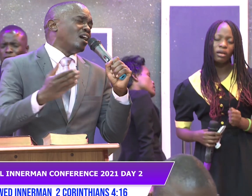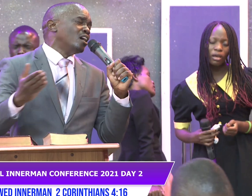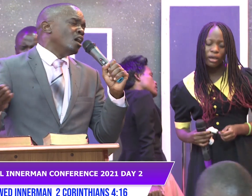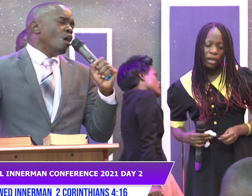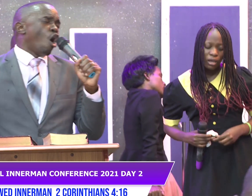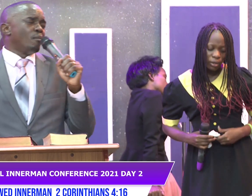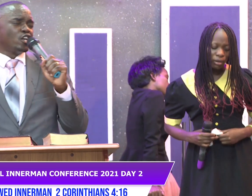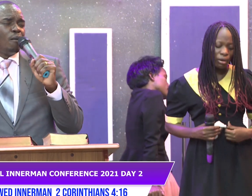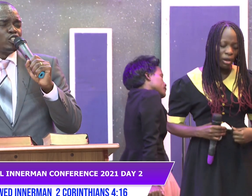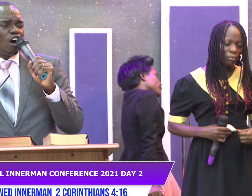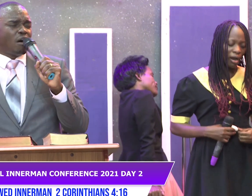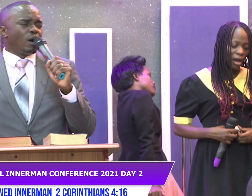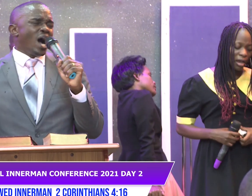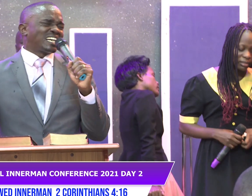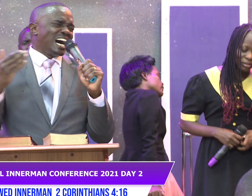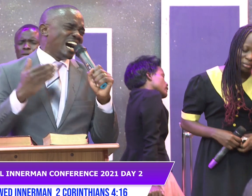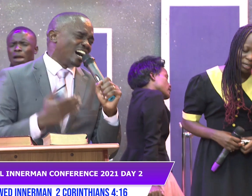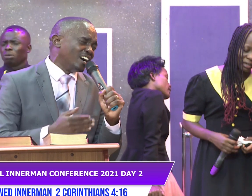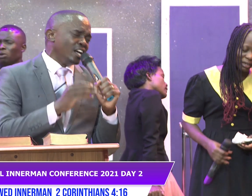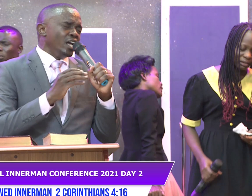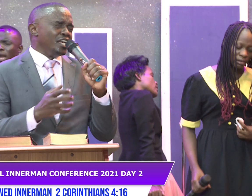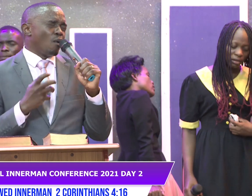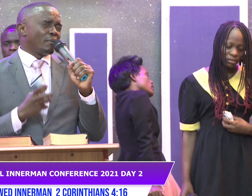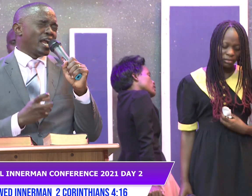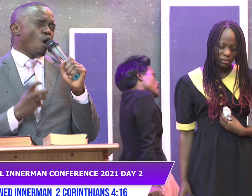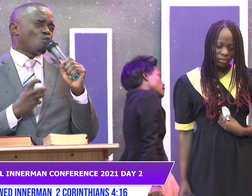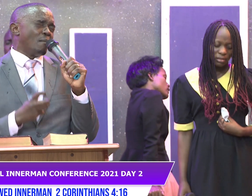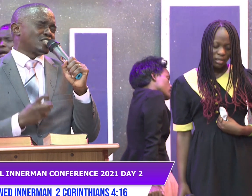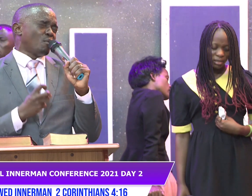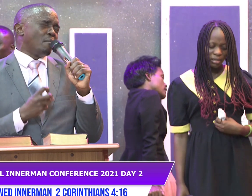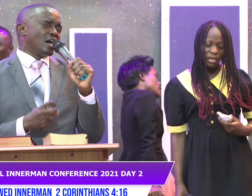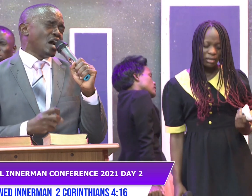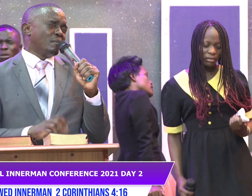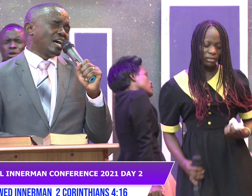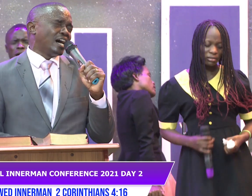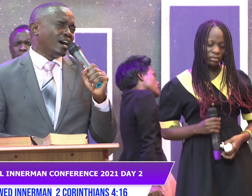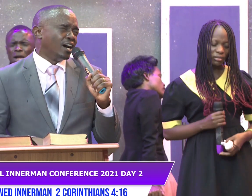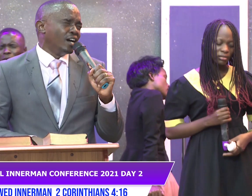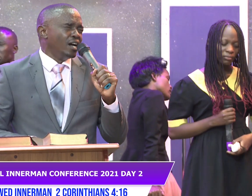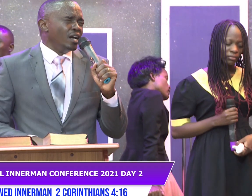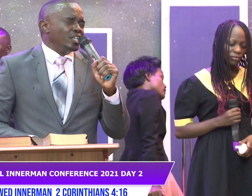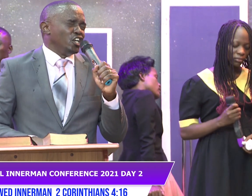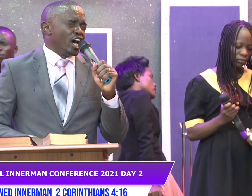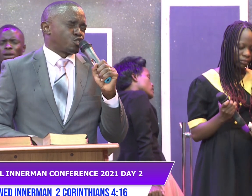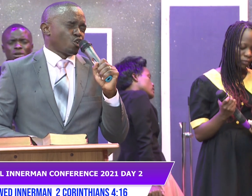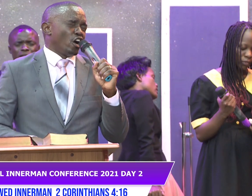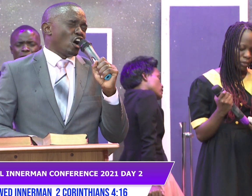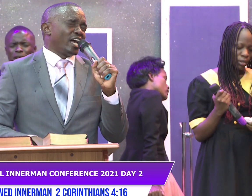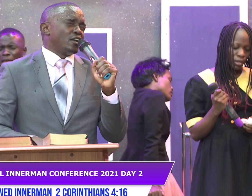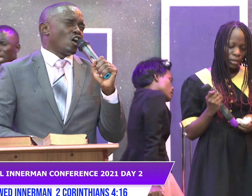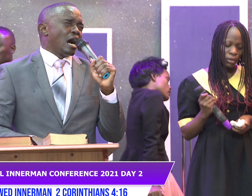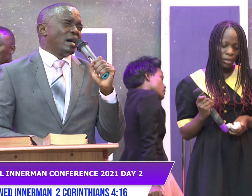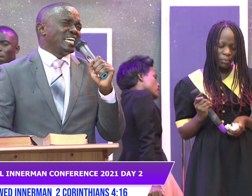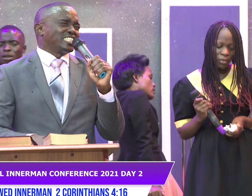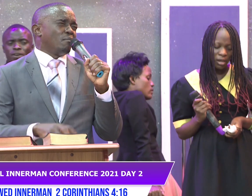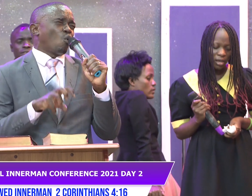n'egamba omwoyo omutukuvu bwe wakka ne wabeerawo obwambazi bw'amaanyi amalala yesu